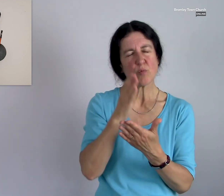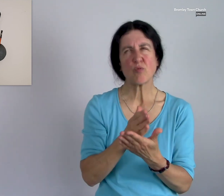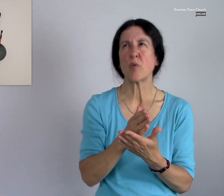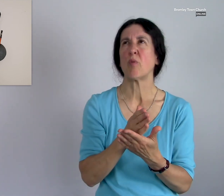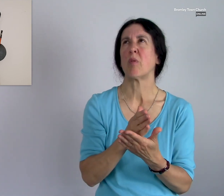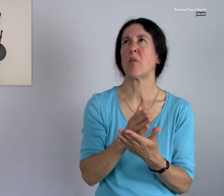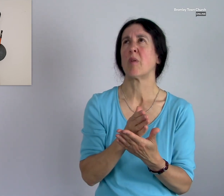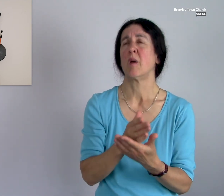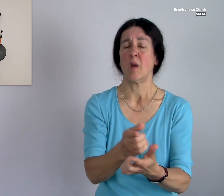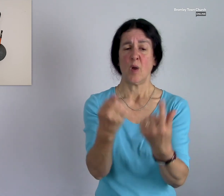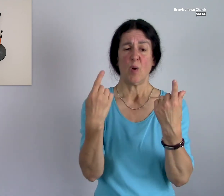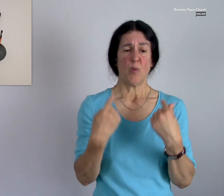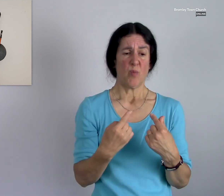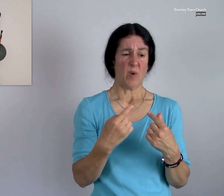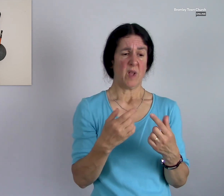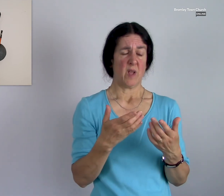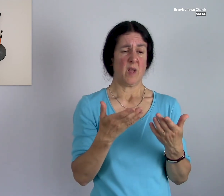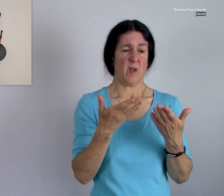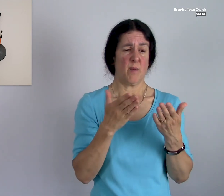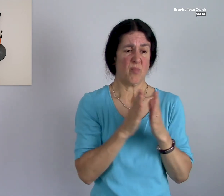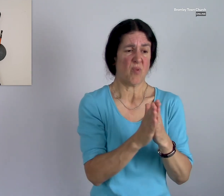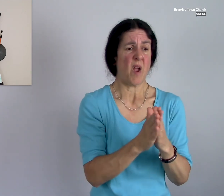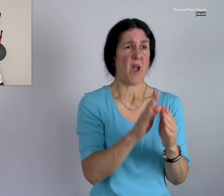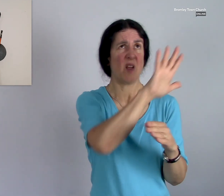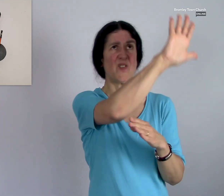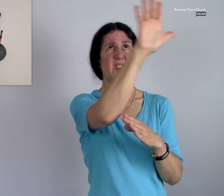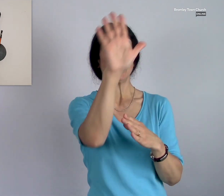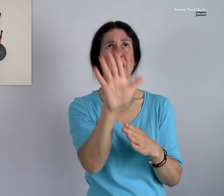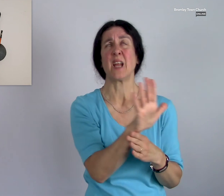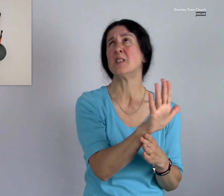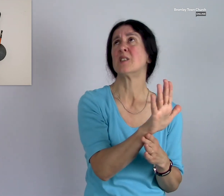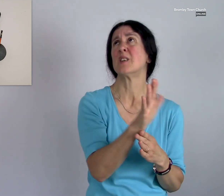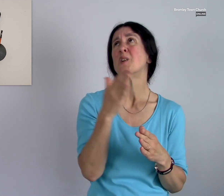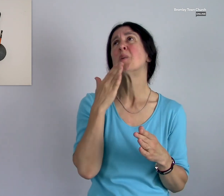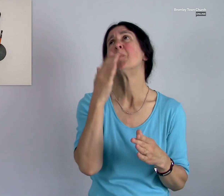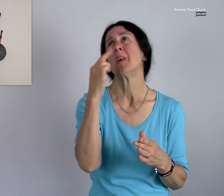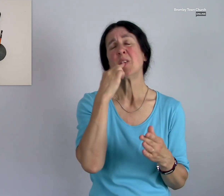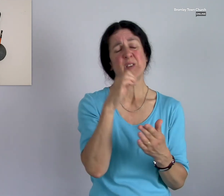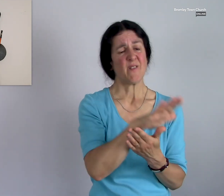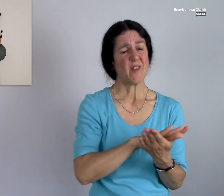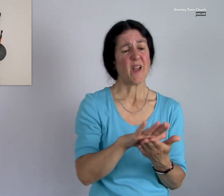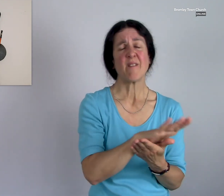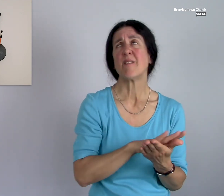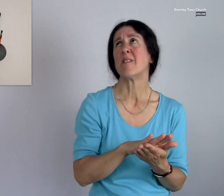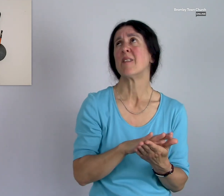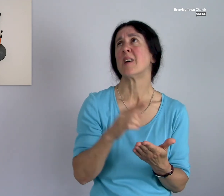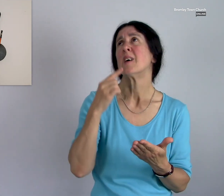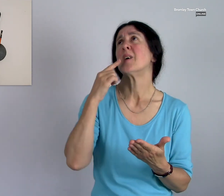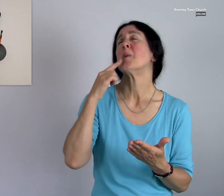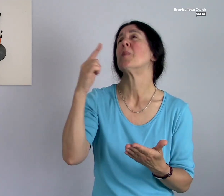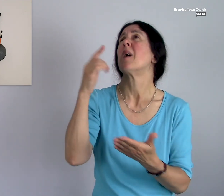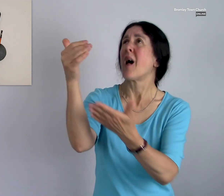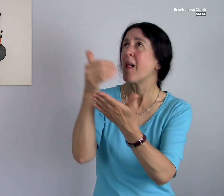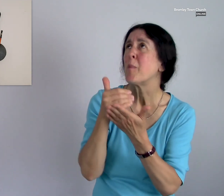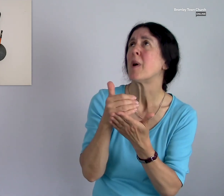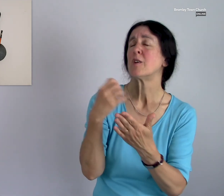pray, Lord, forgive us and help us and restore us. And all this we ask in